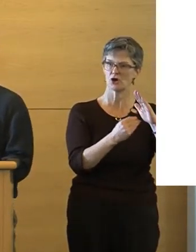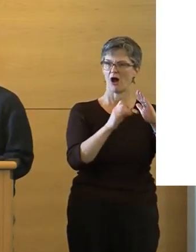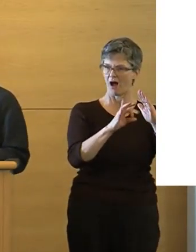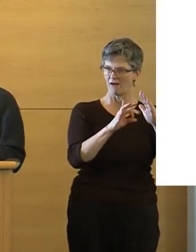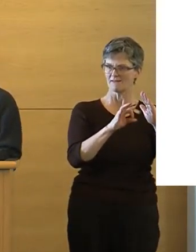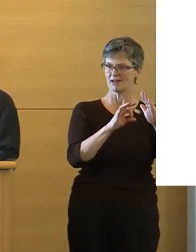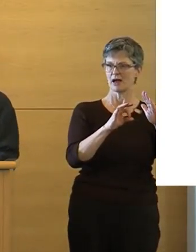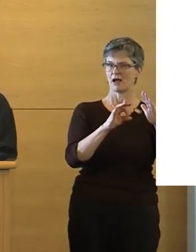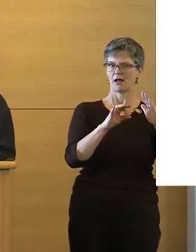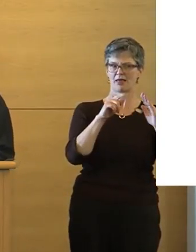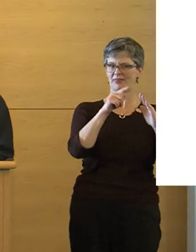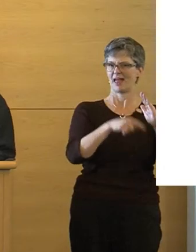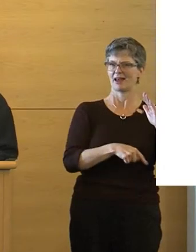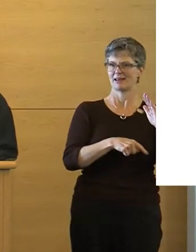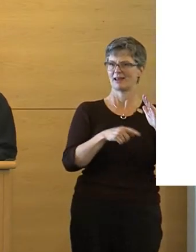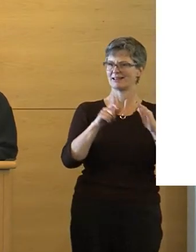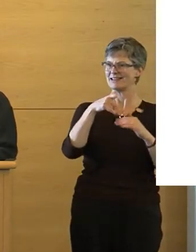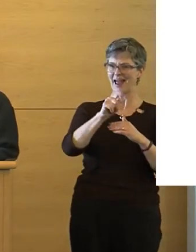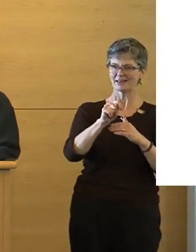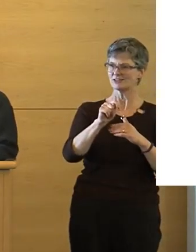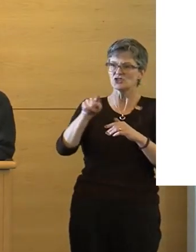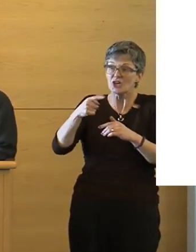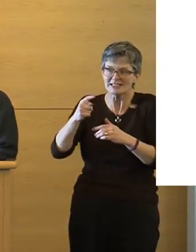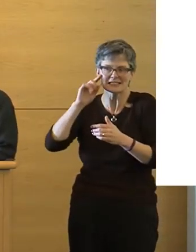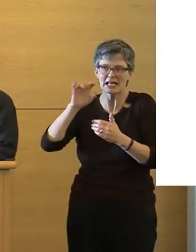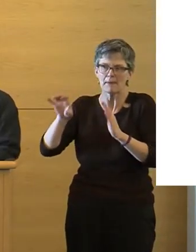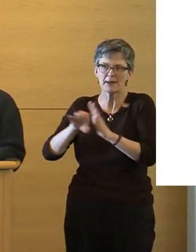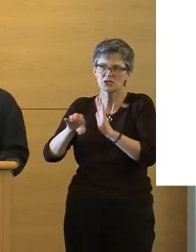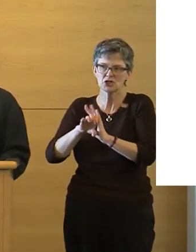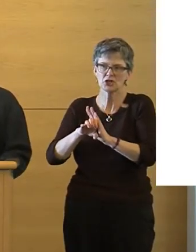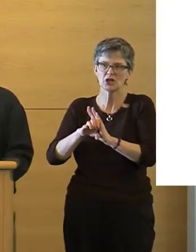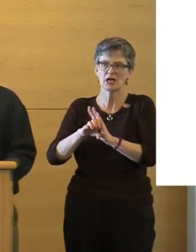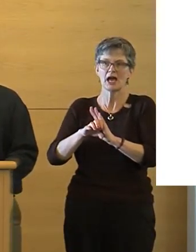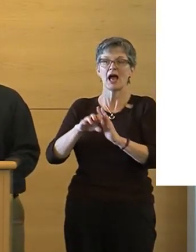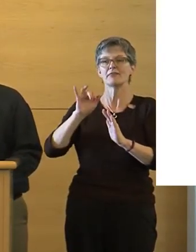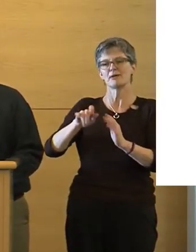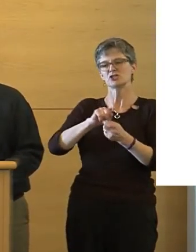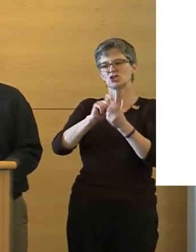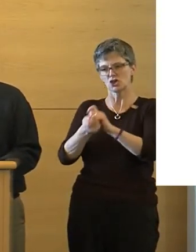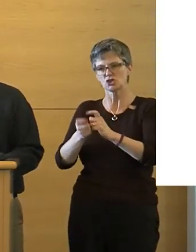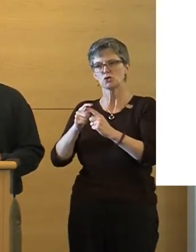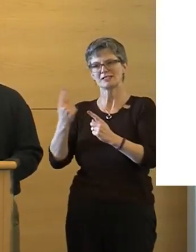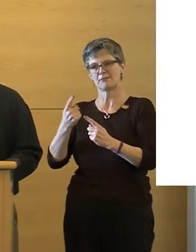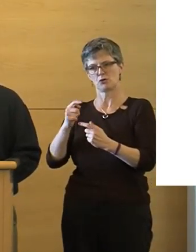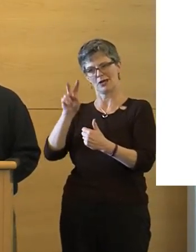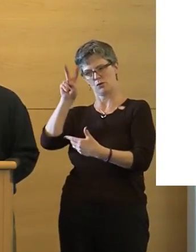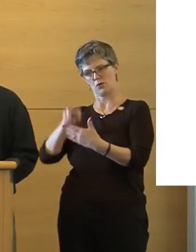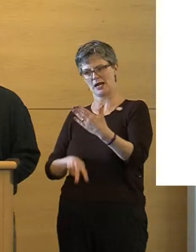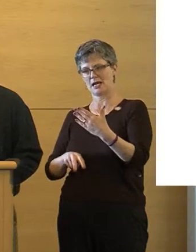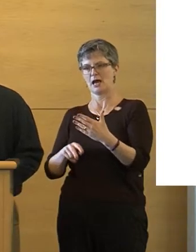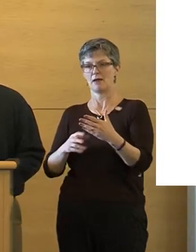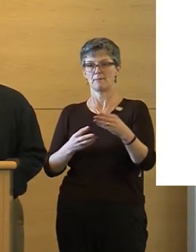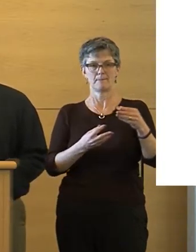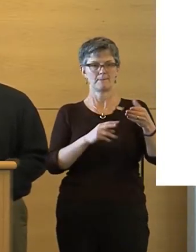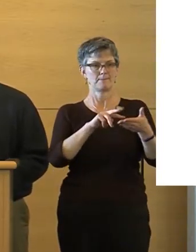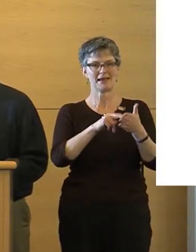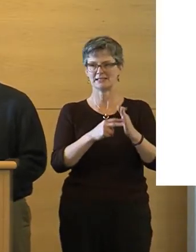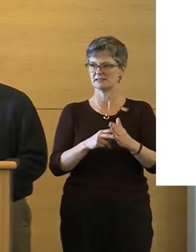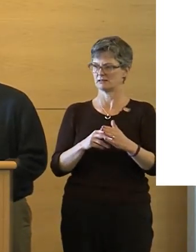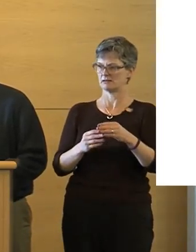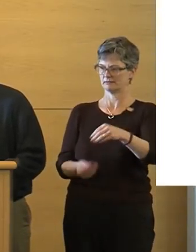and saved it as PDF, and it's just an image. Even if it looks like it's got text, it might not actually have any text at all. It's